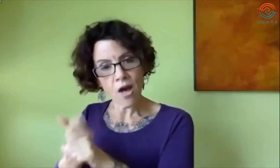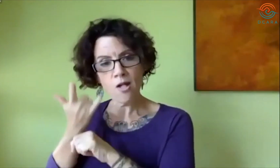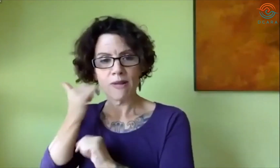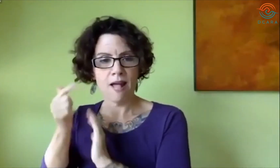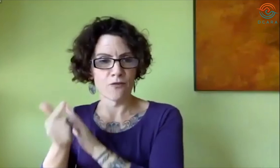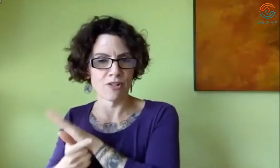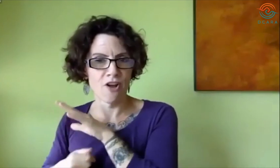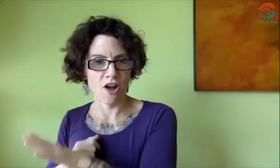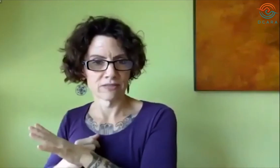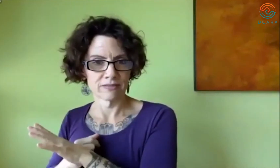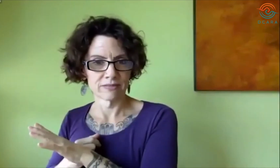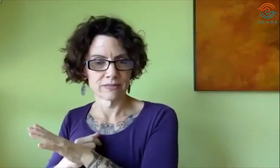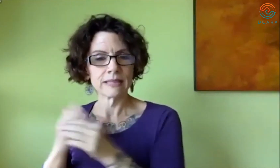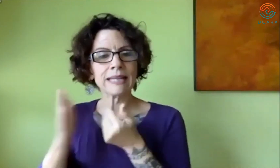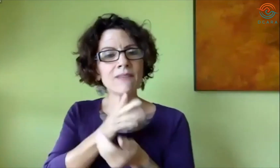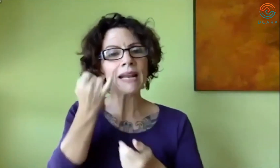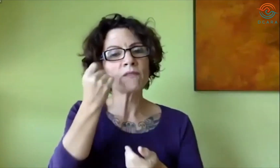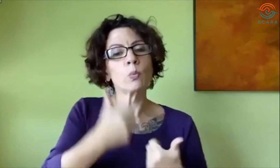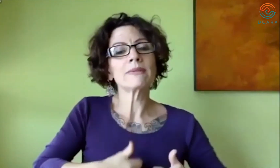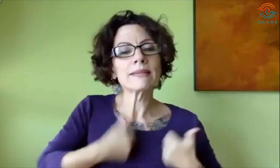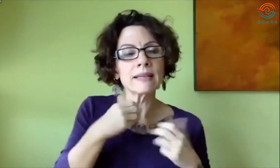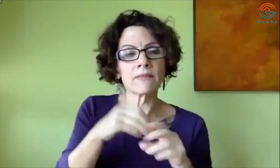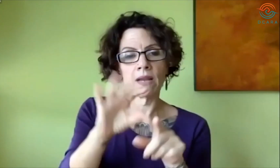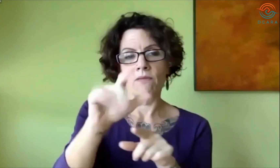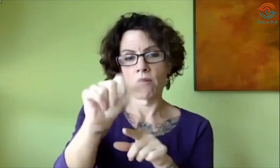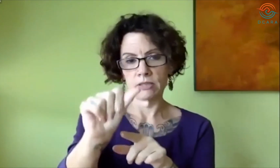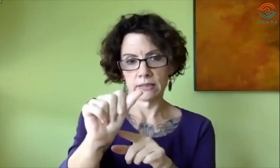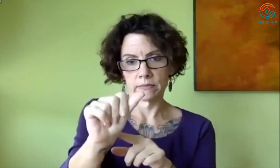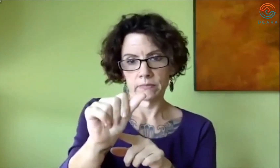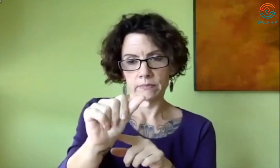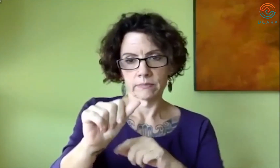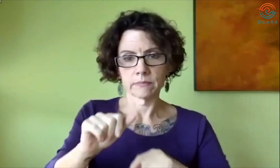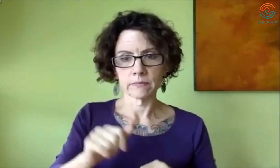That will follow California state law, even though you reside in Florida.